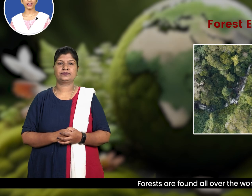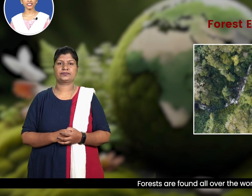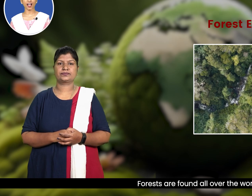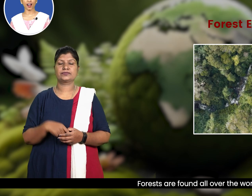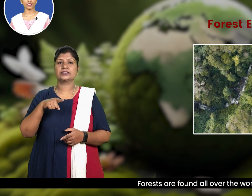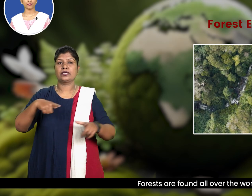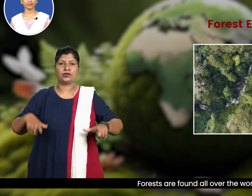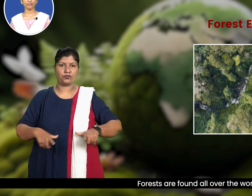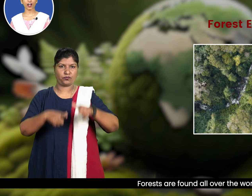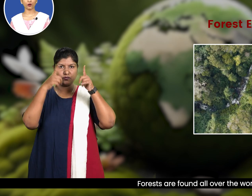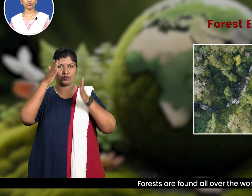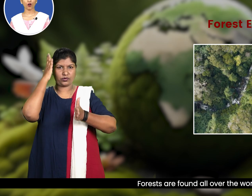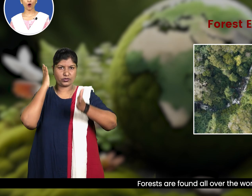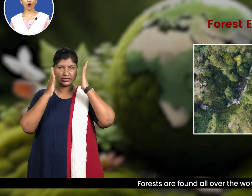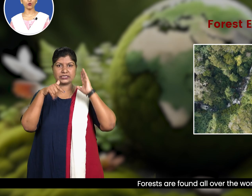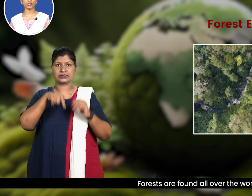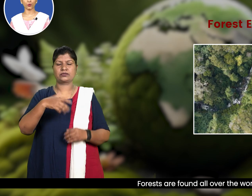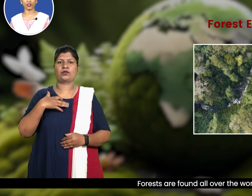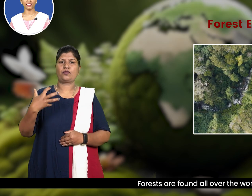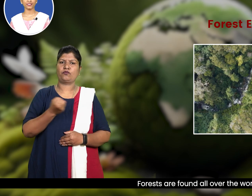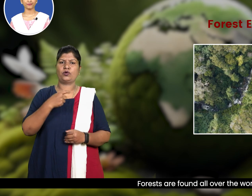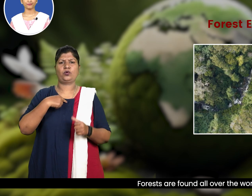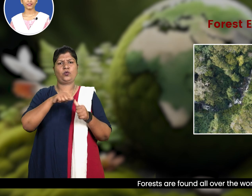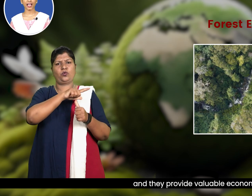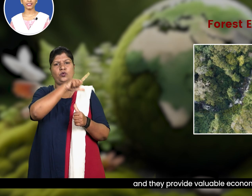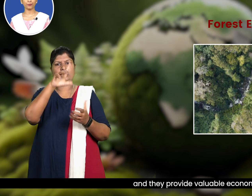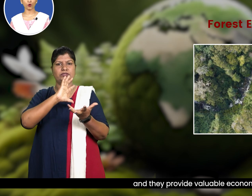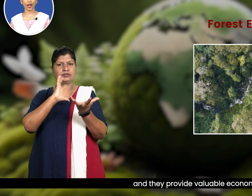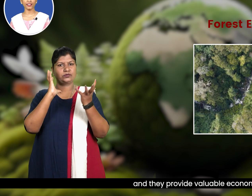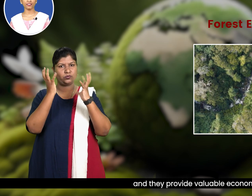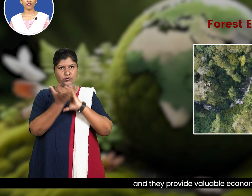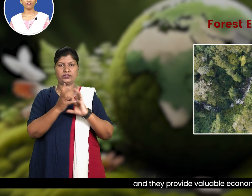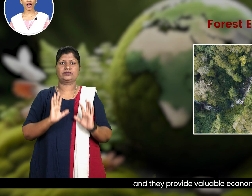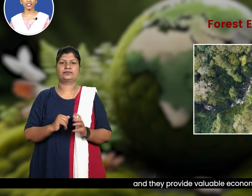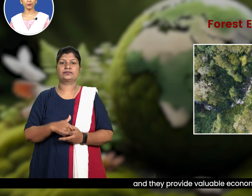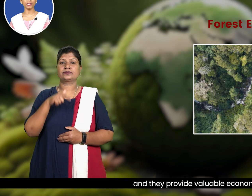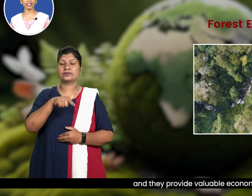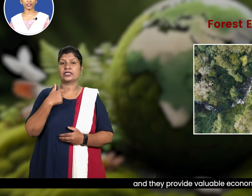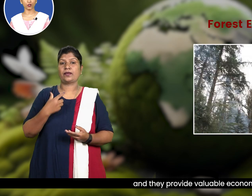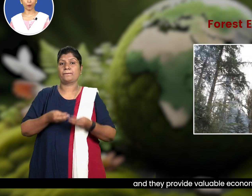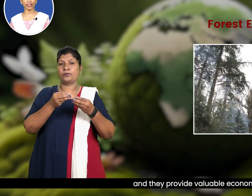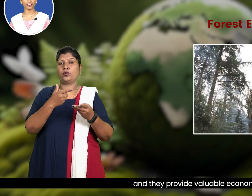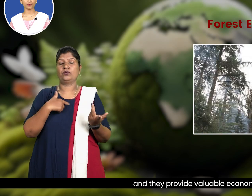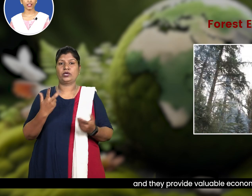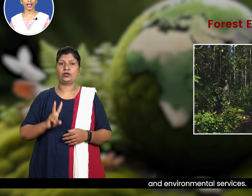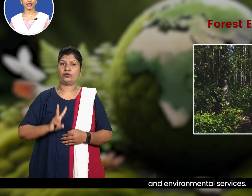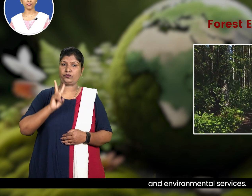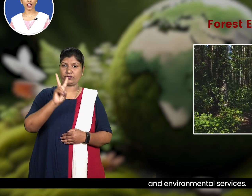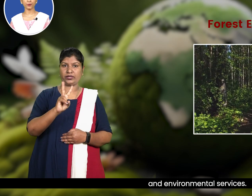Forests are found all over the world and they provide valuable economic and